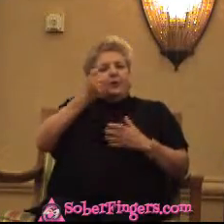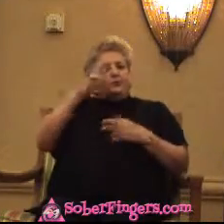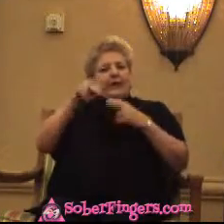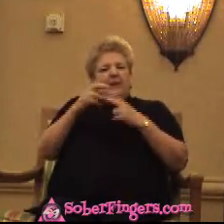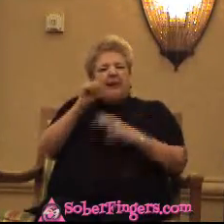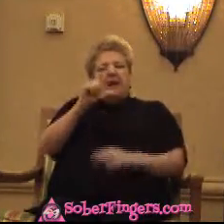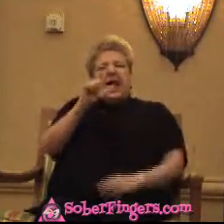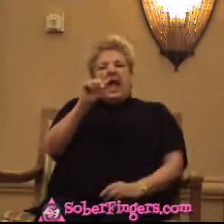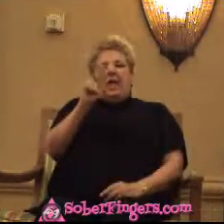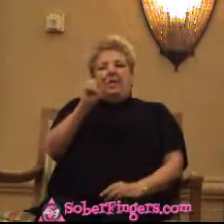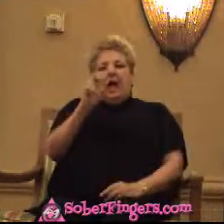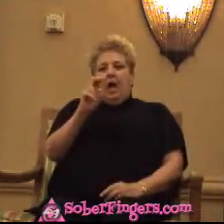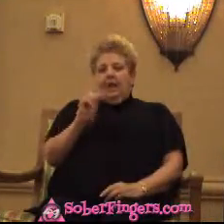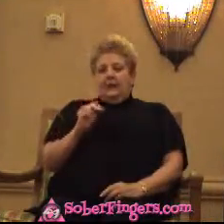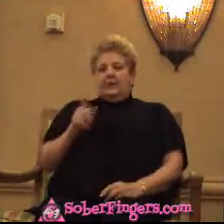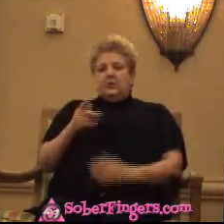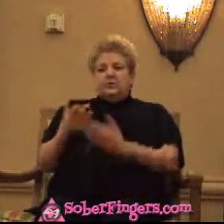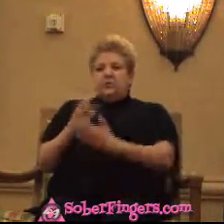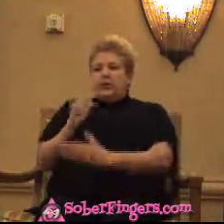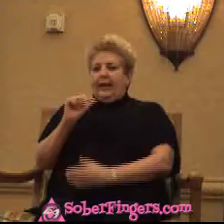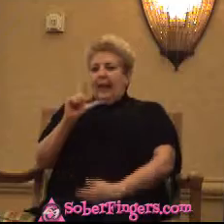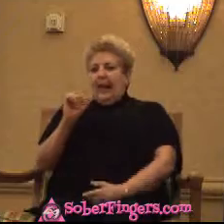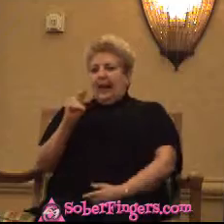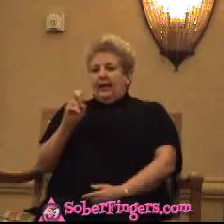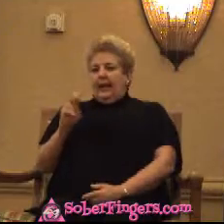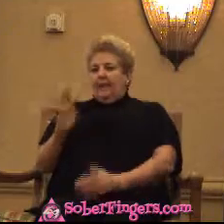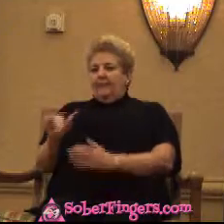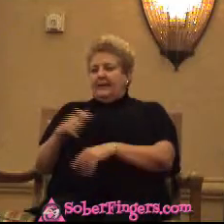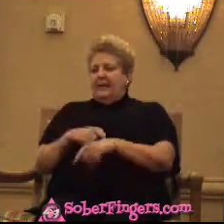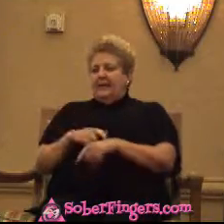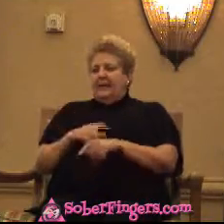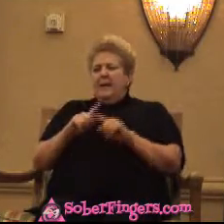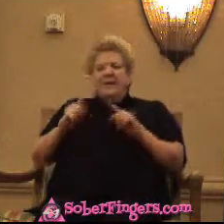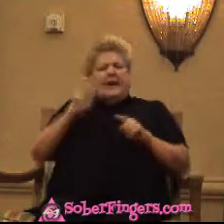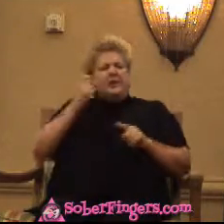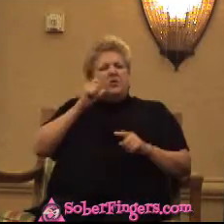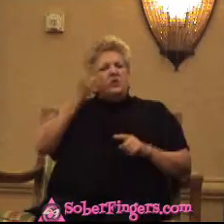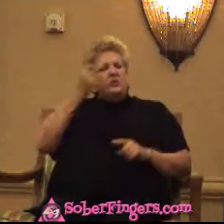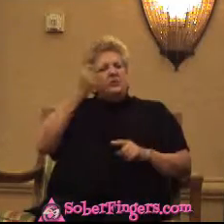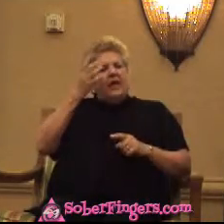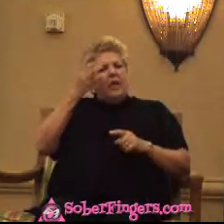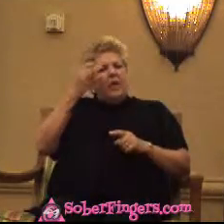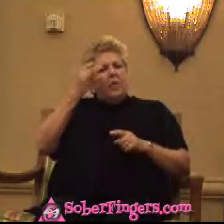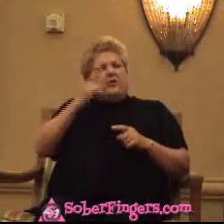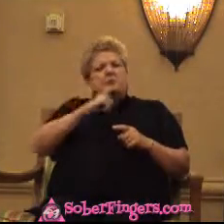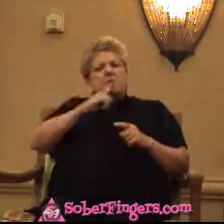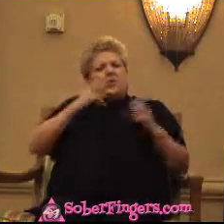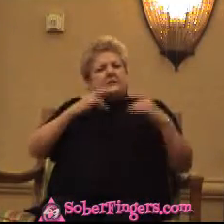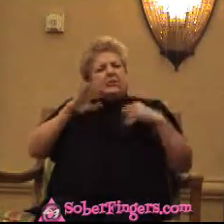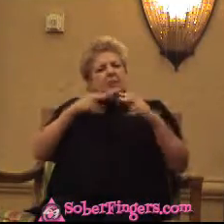you don't know, but I don't understand why they're so concerned about what somebody else is doing.